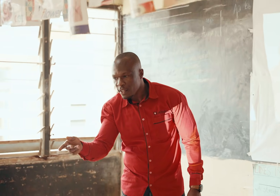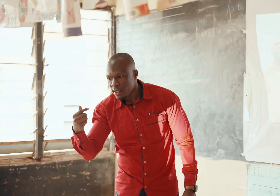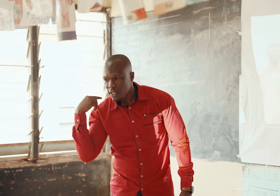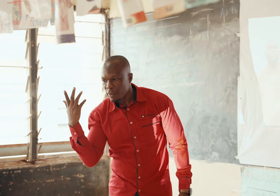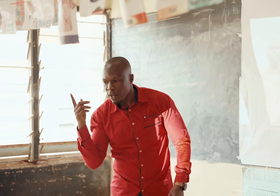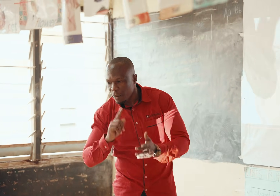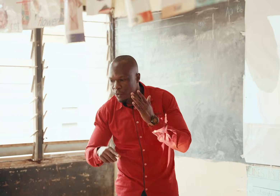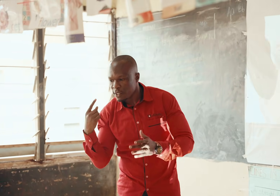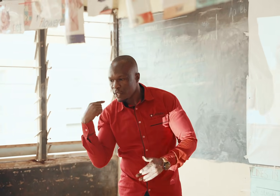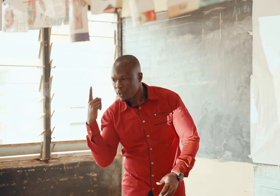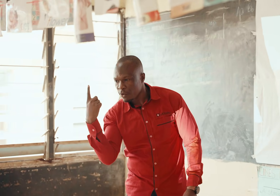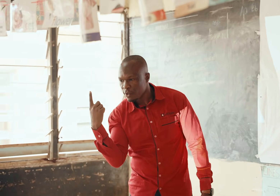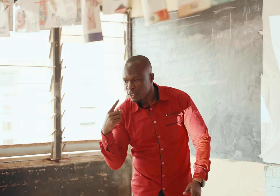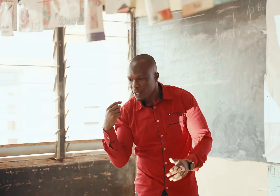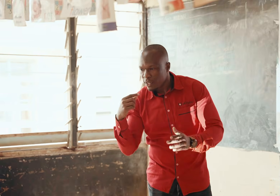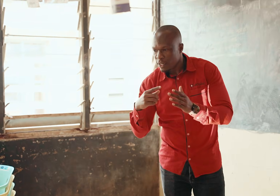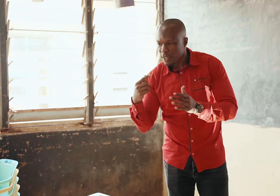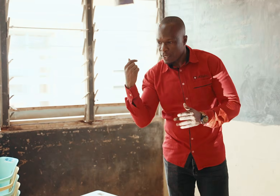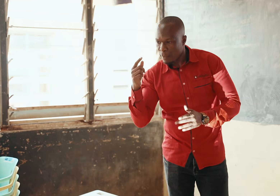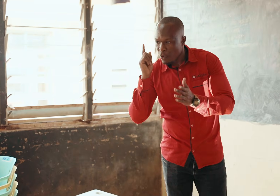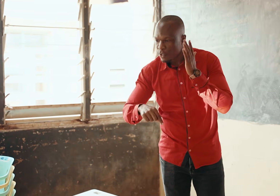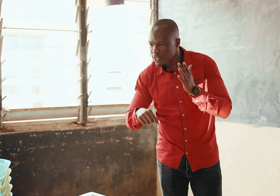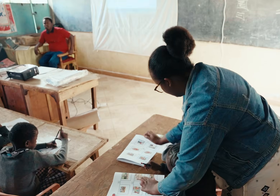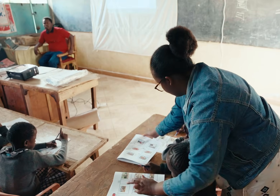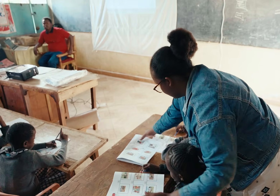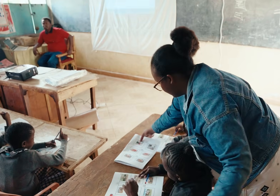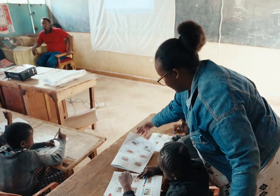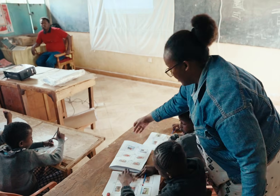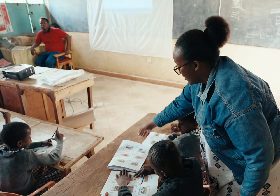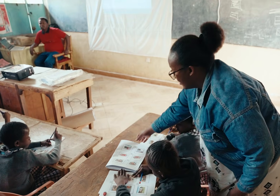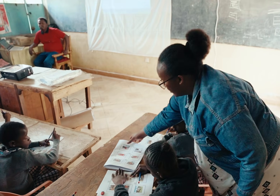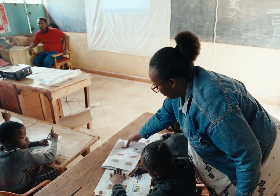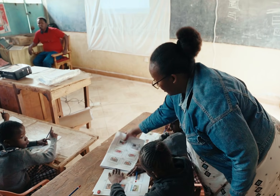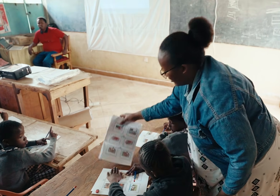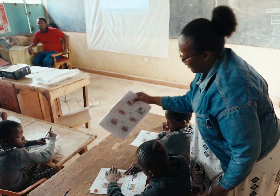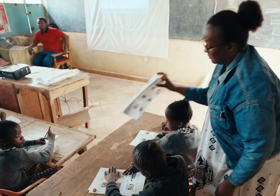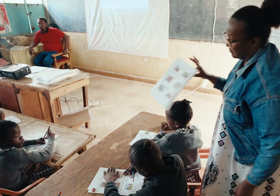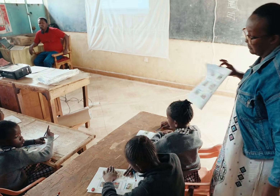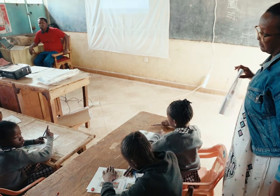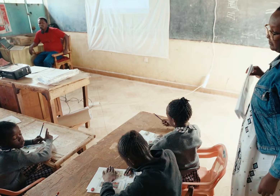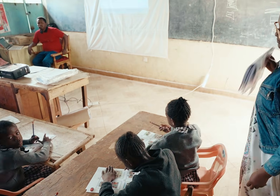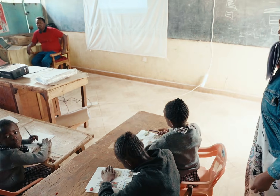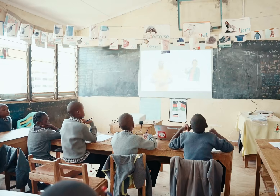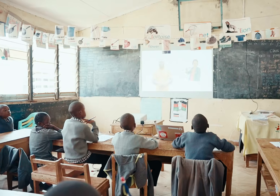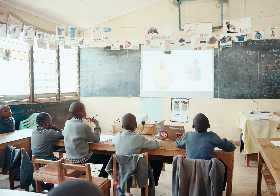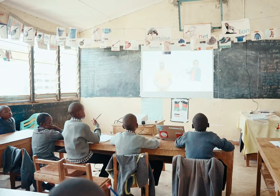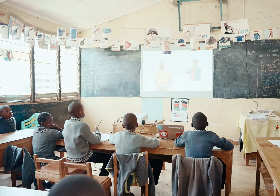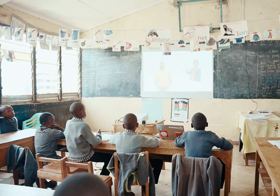When we had the DST program introduced into the school, the students was